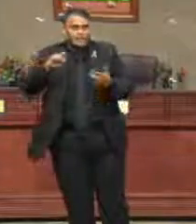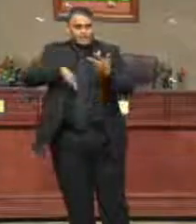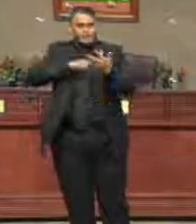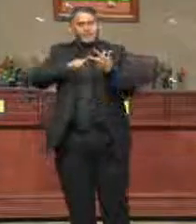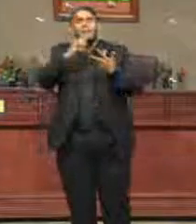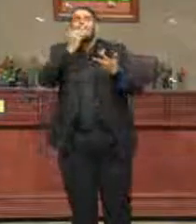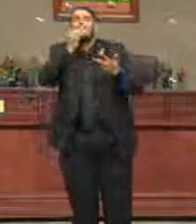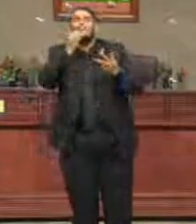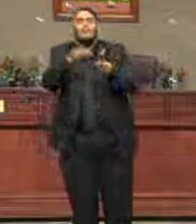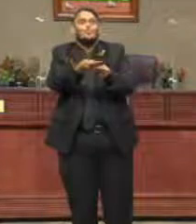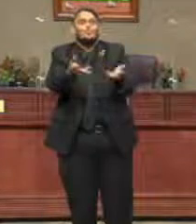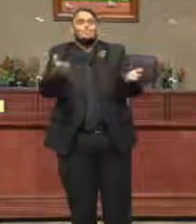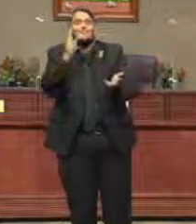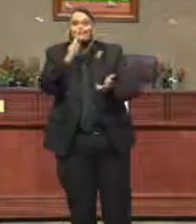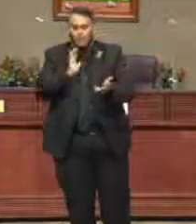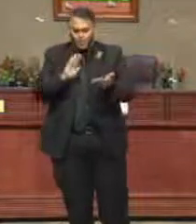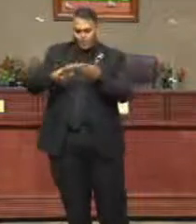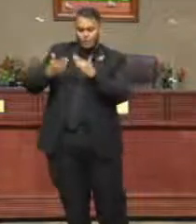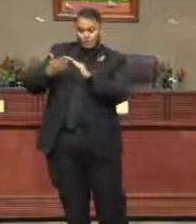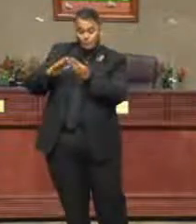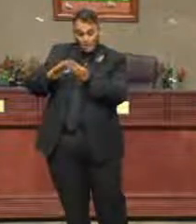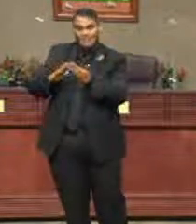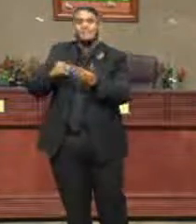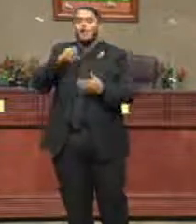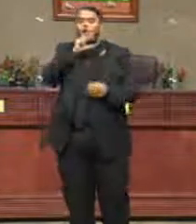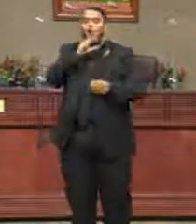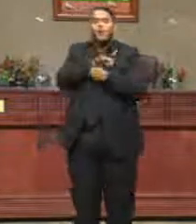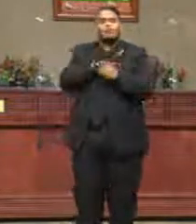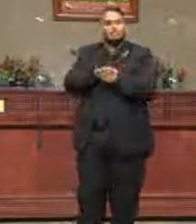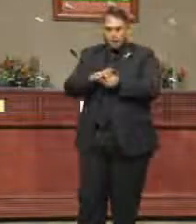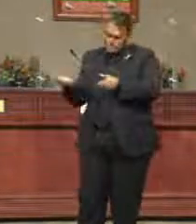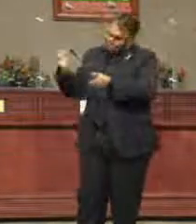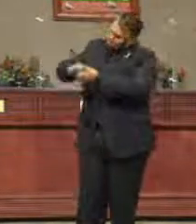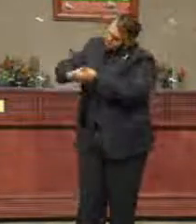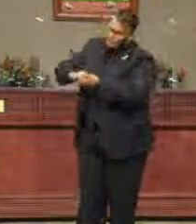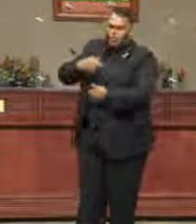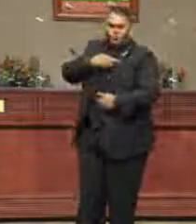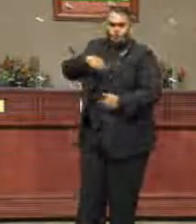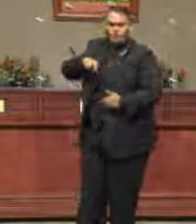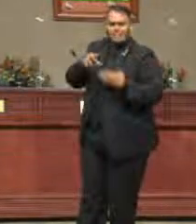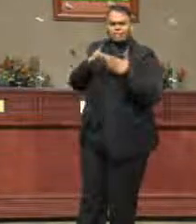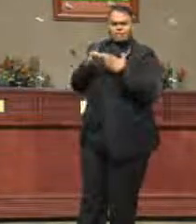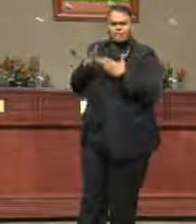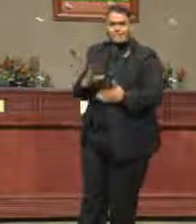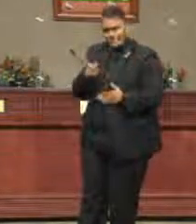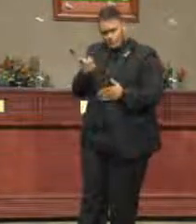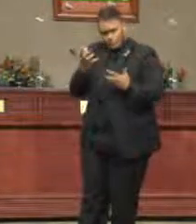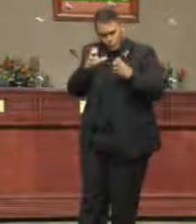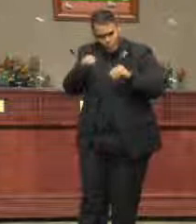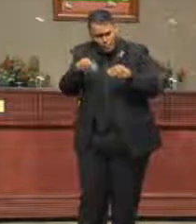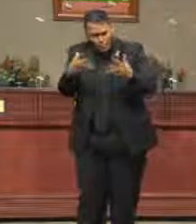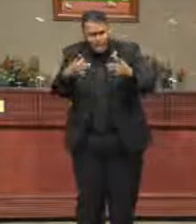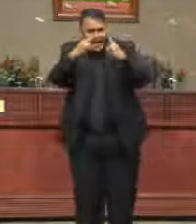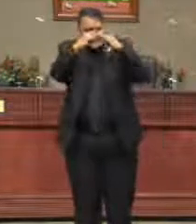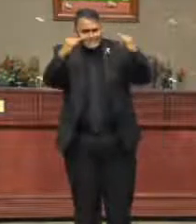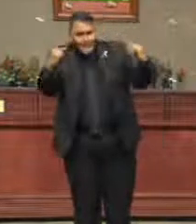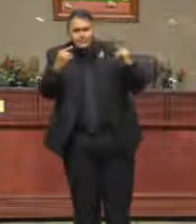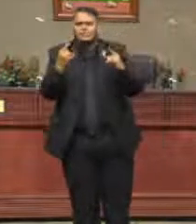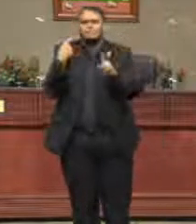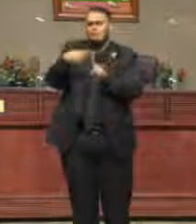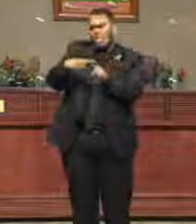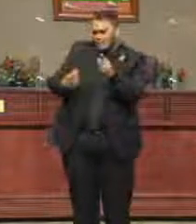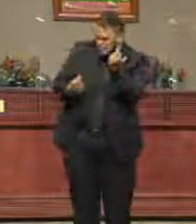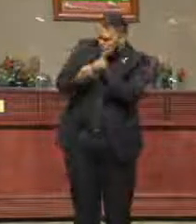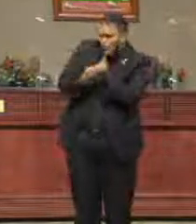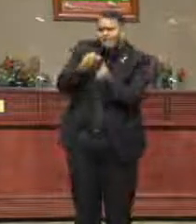very closely with these local faith leaders to provide tents and logistical support for the event. It took place in